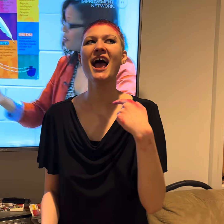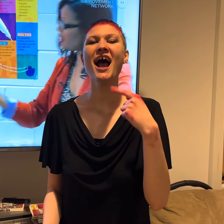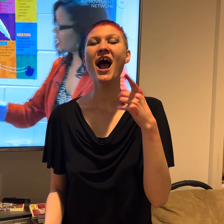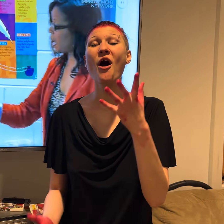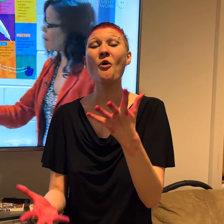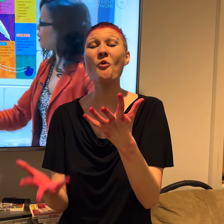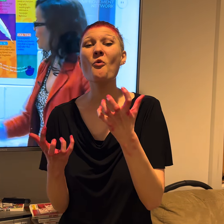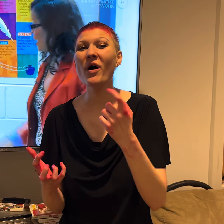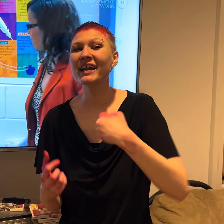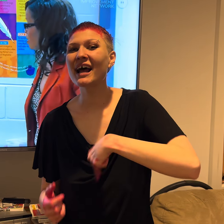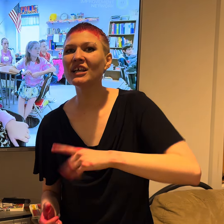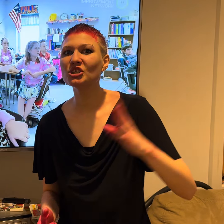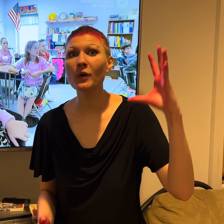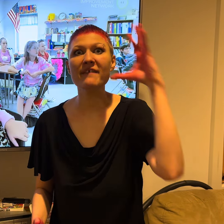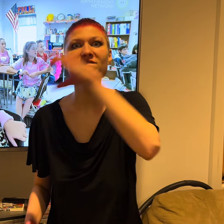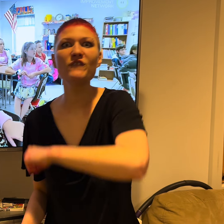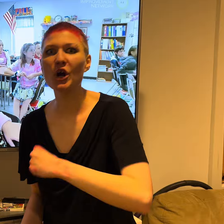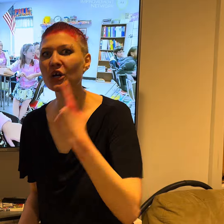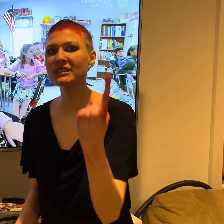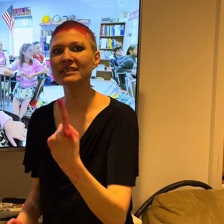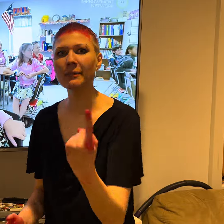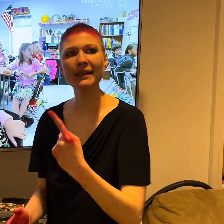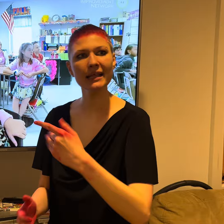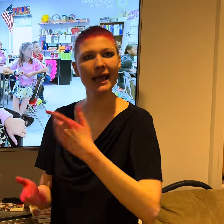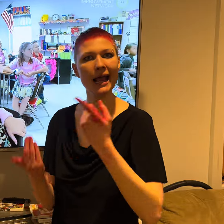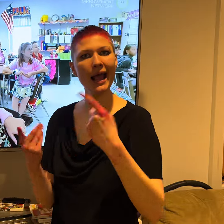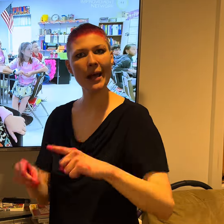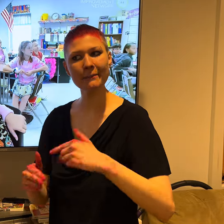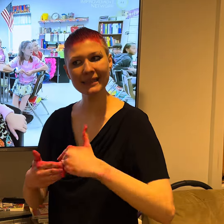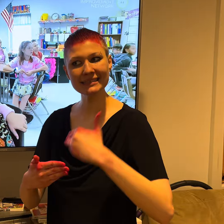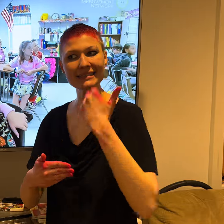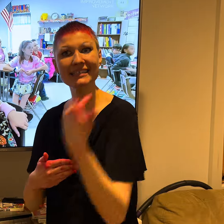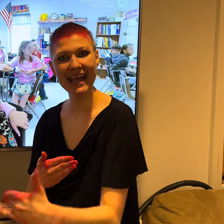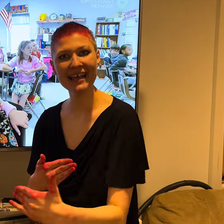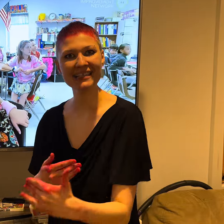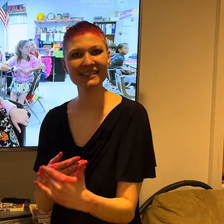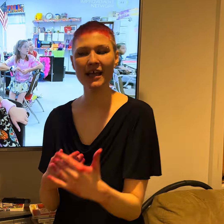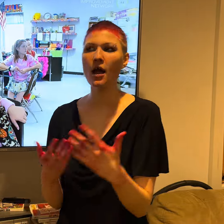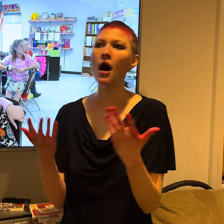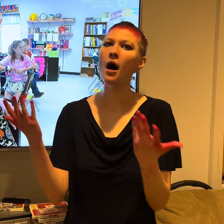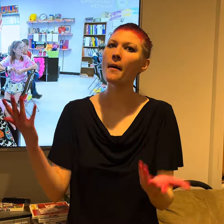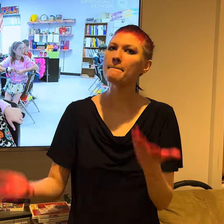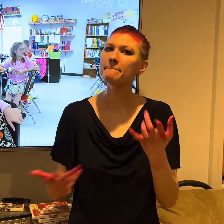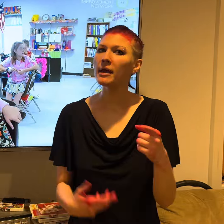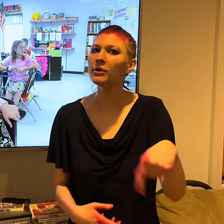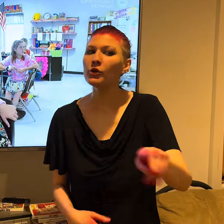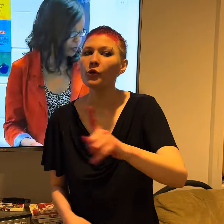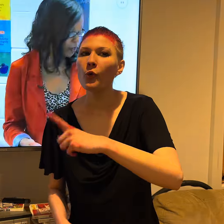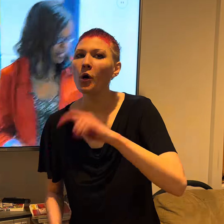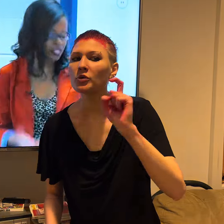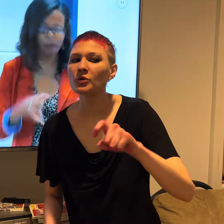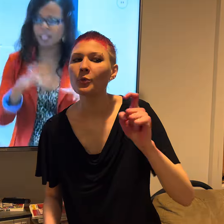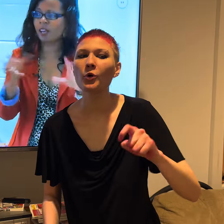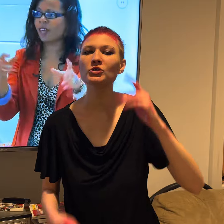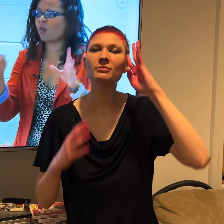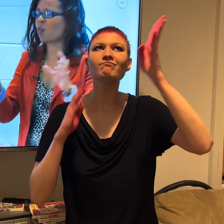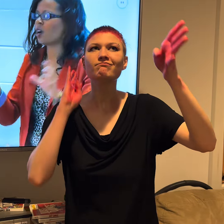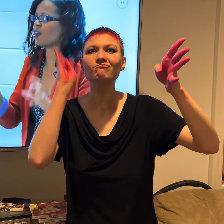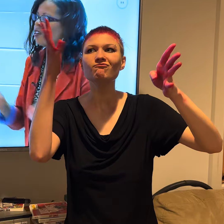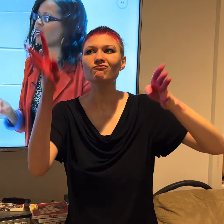think happened next? Okay? Perhaps create your own ending to the story. Okay, does anybody know that word